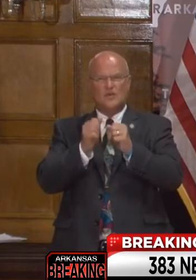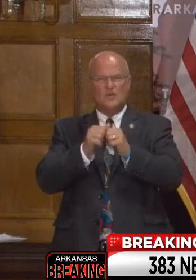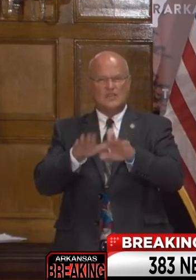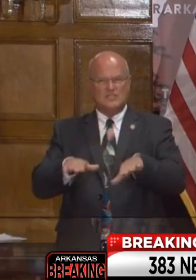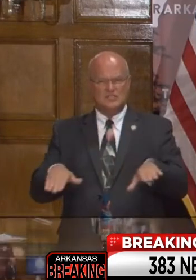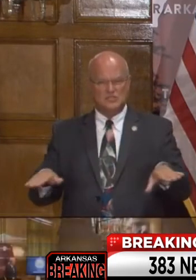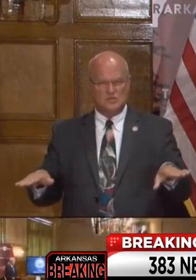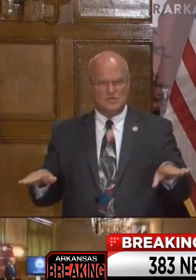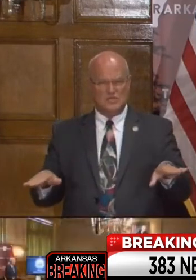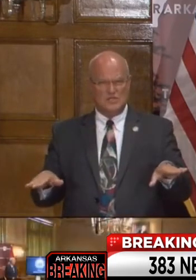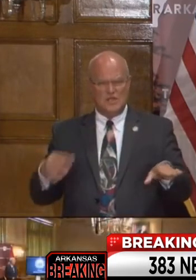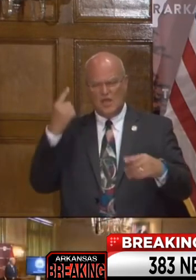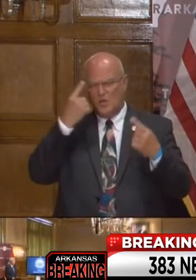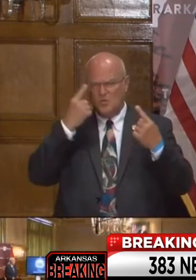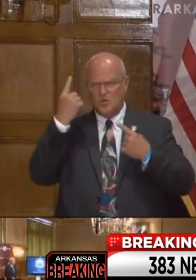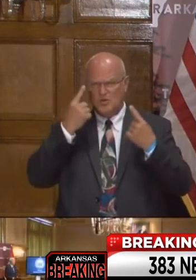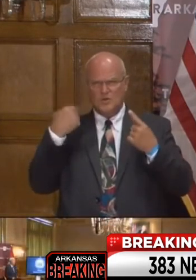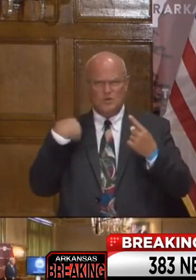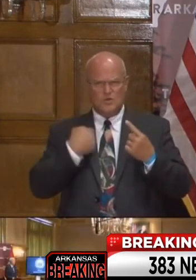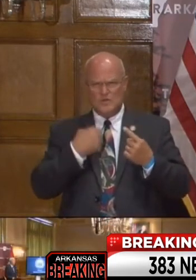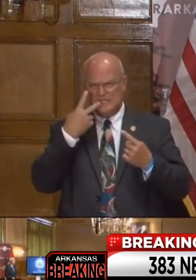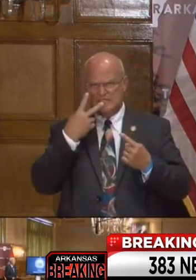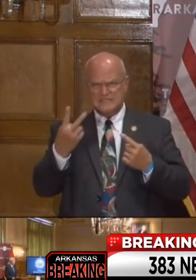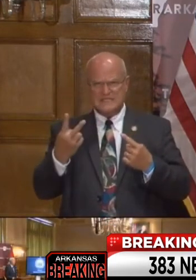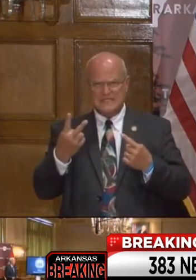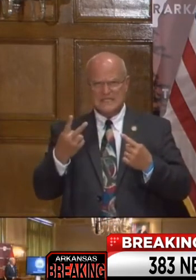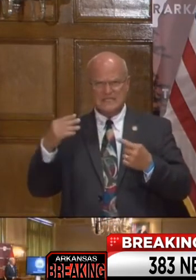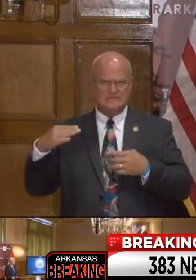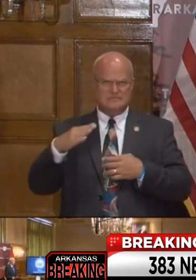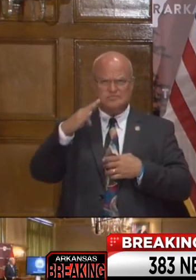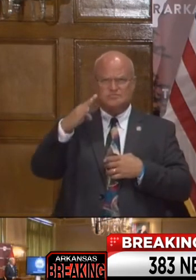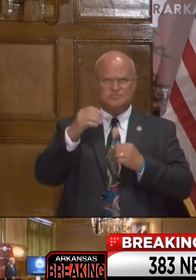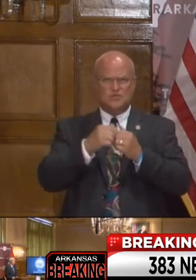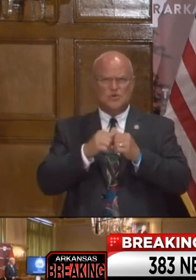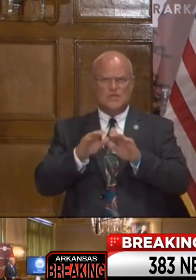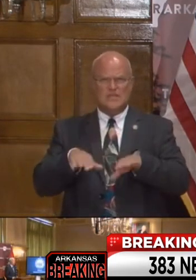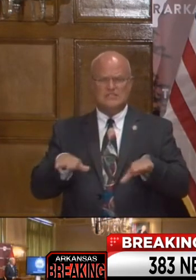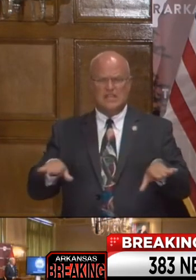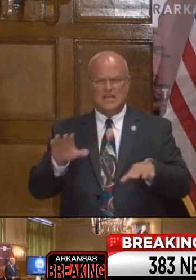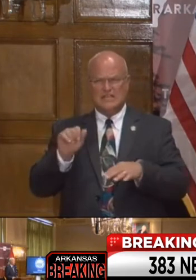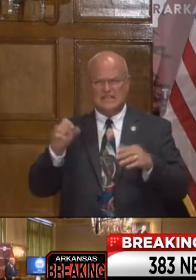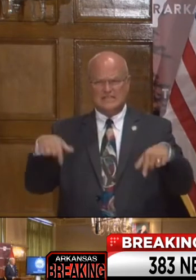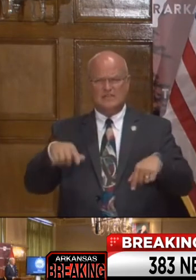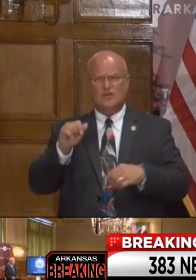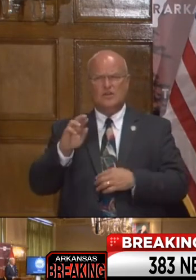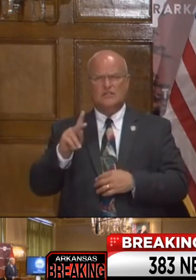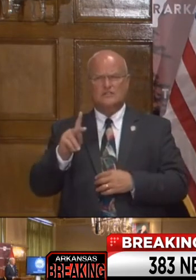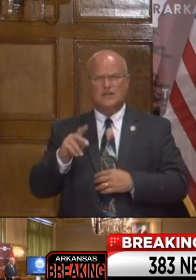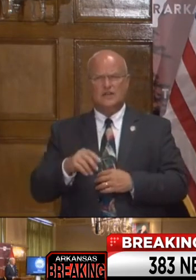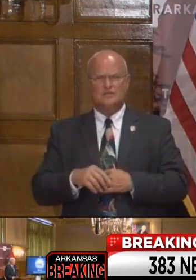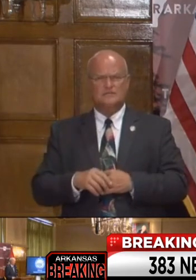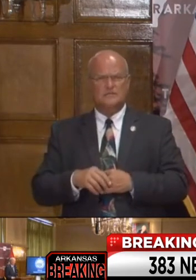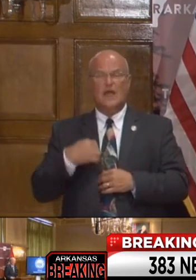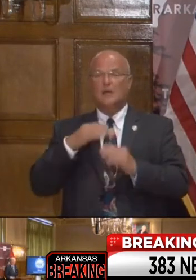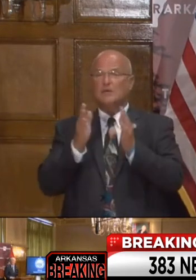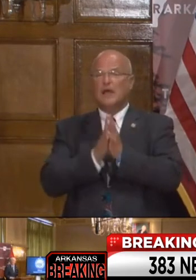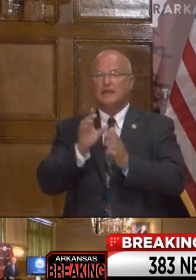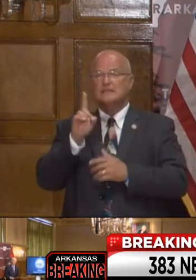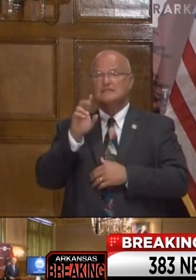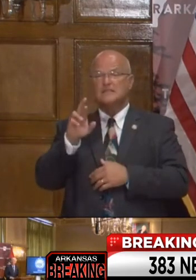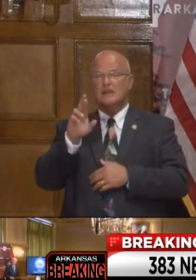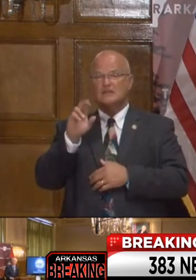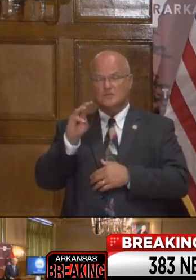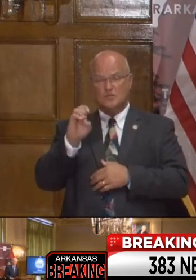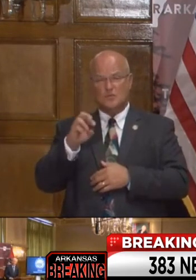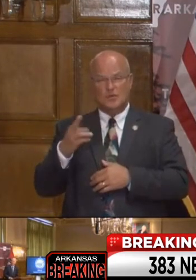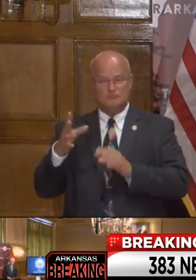among children. So I'm wondering, are we seeing an upward trend in child cases here in Arkansas? I'm going to ask Dr.